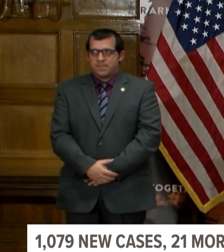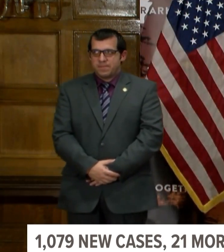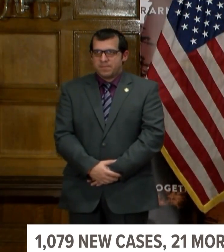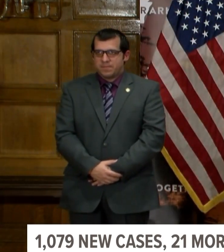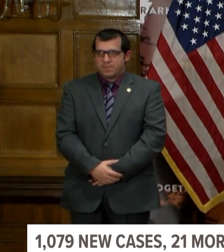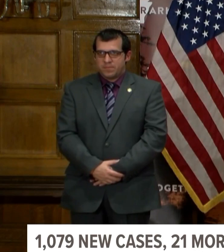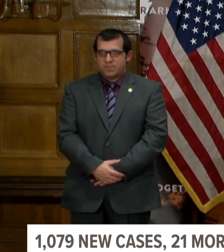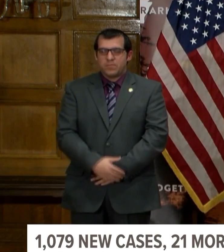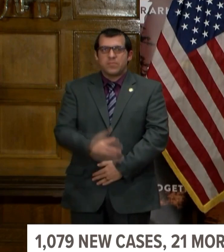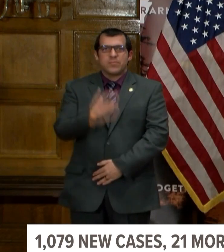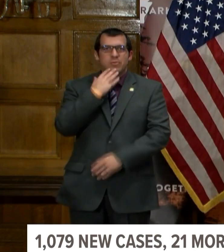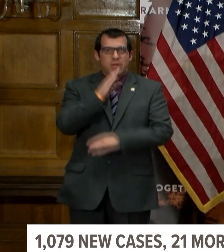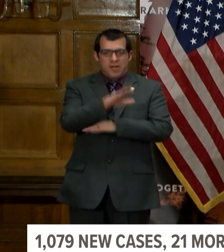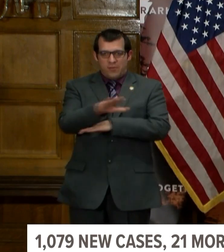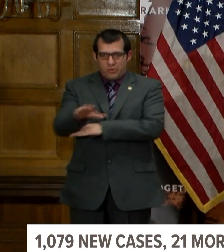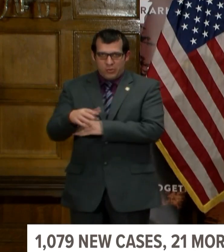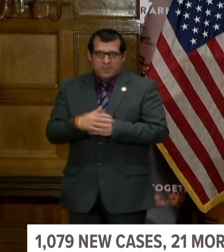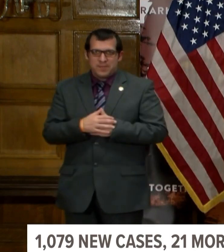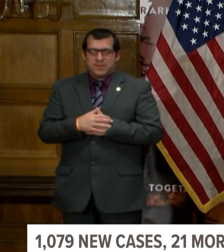Good afternoon.